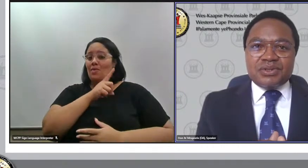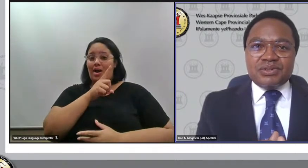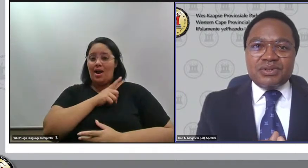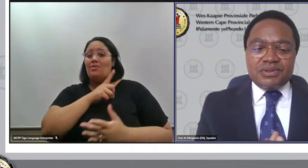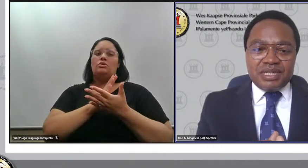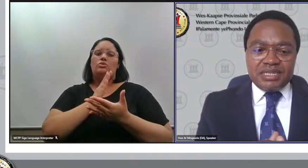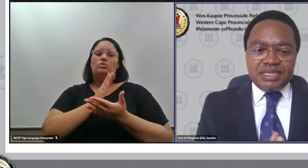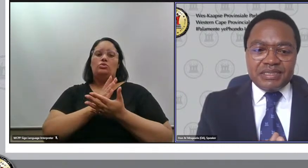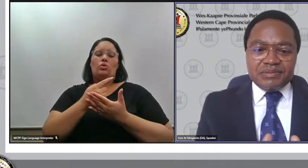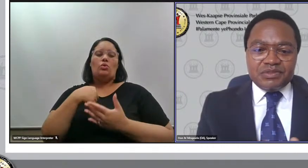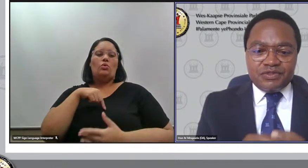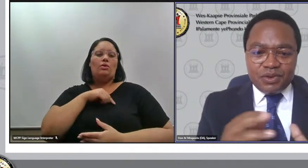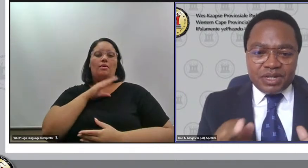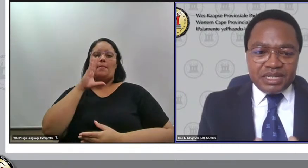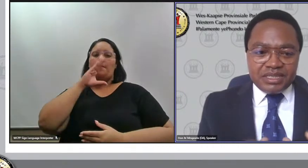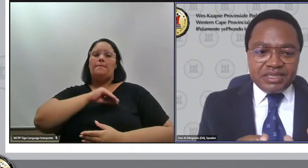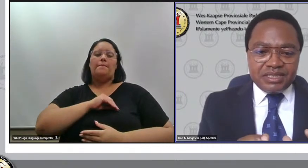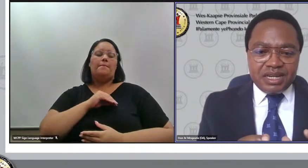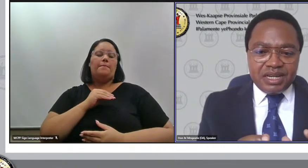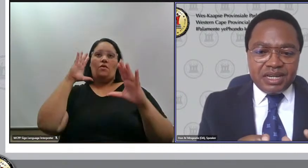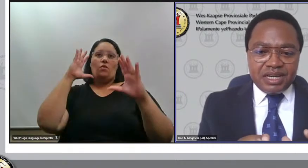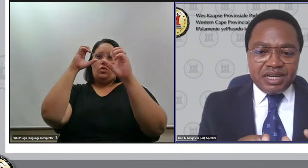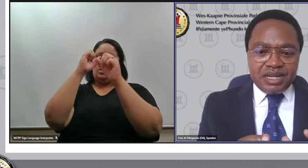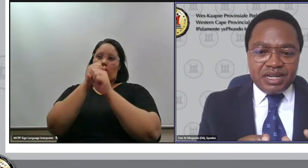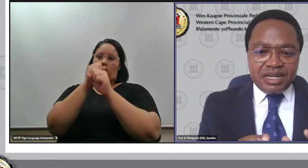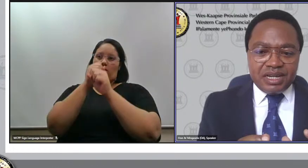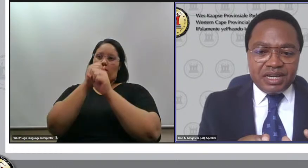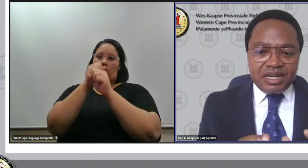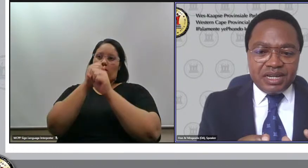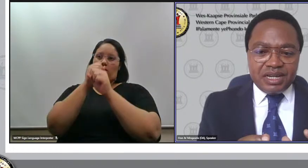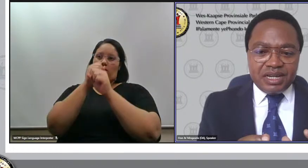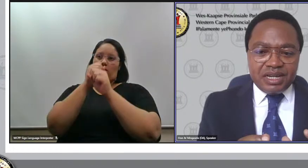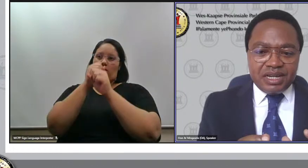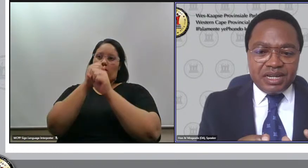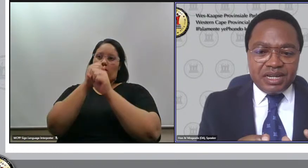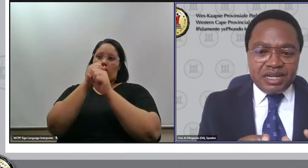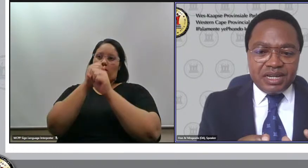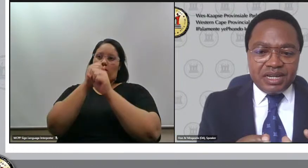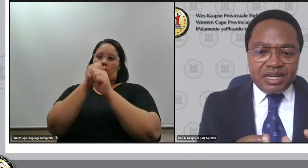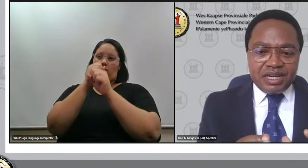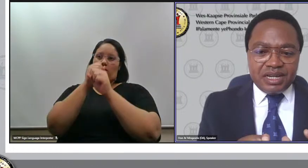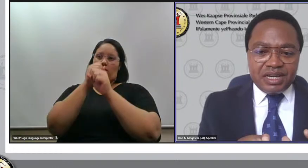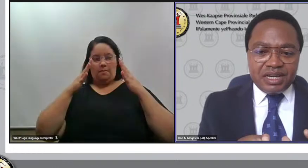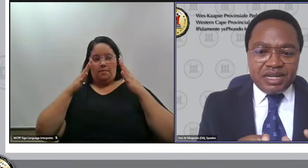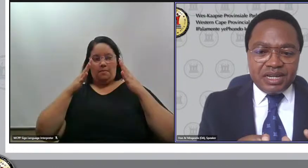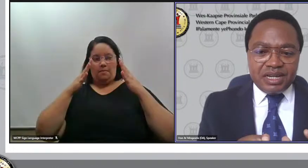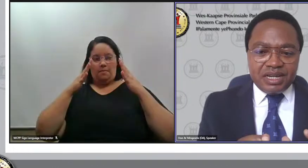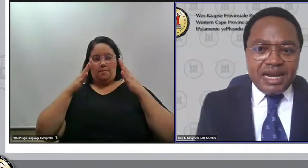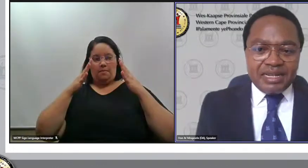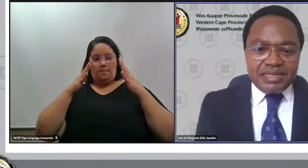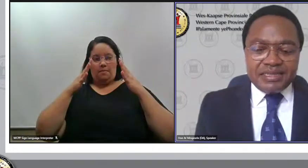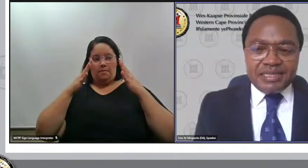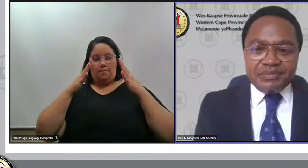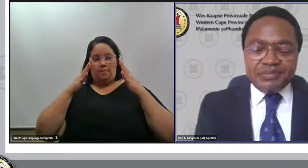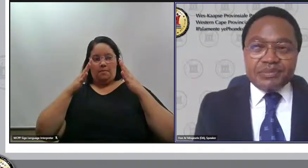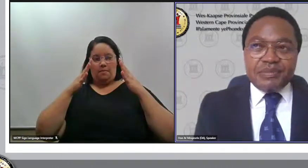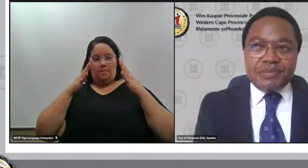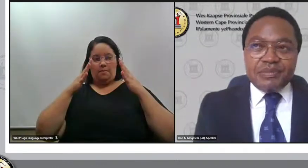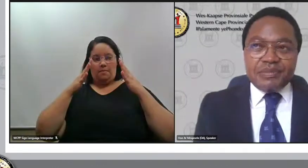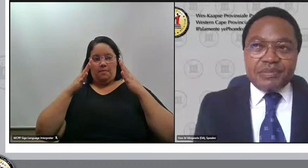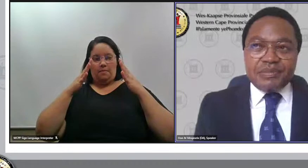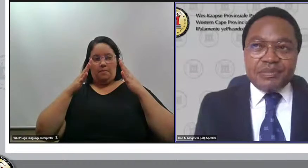we don't only focus in our space as a parliament, as if we operate in an